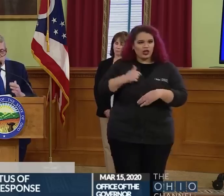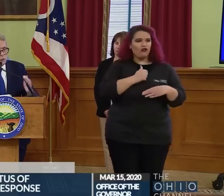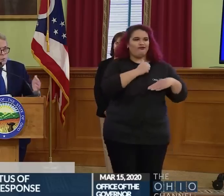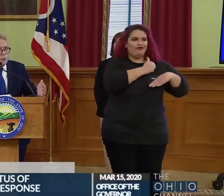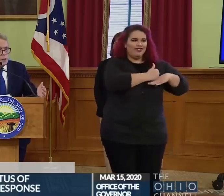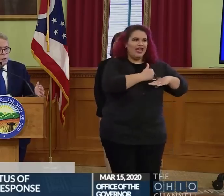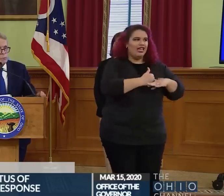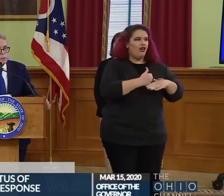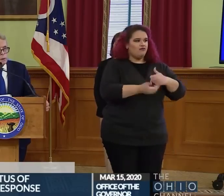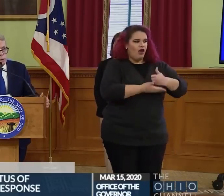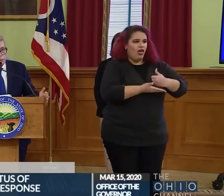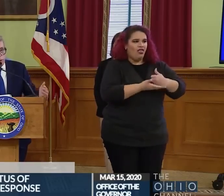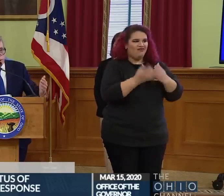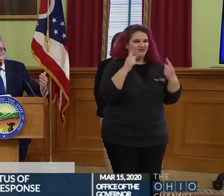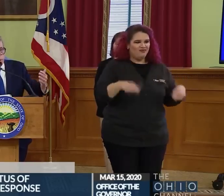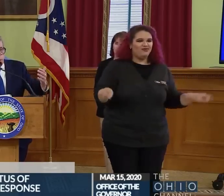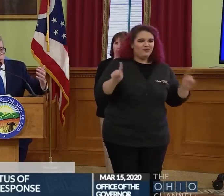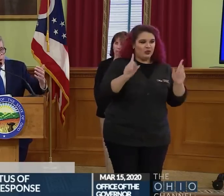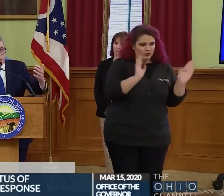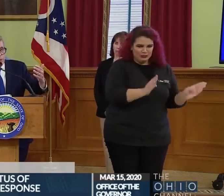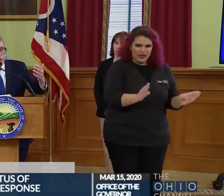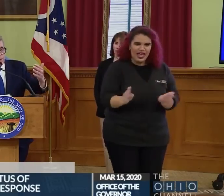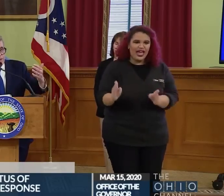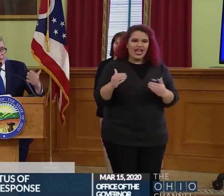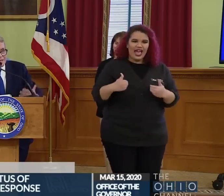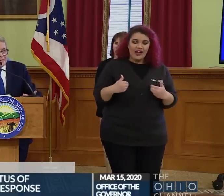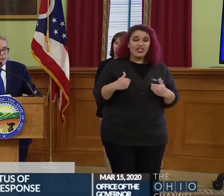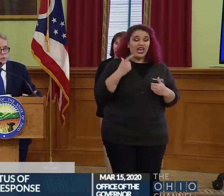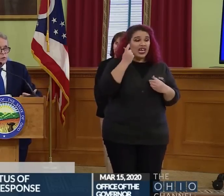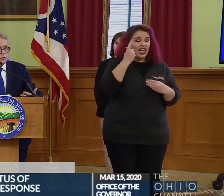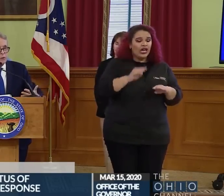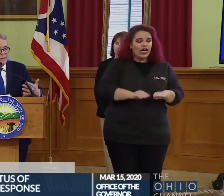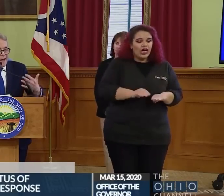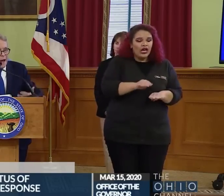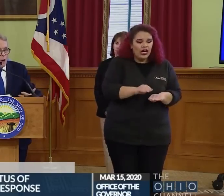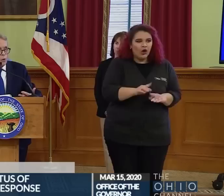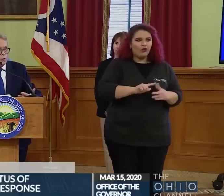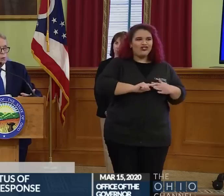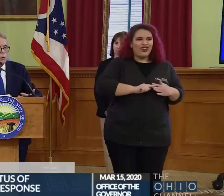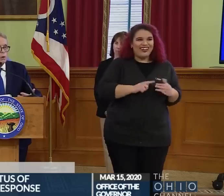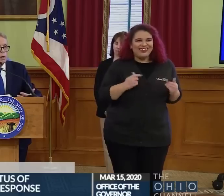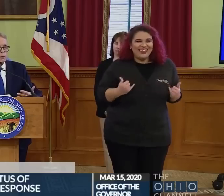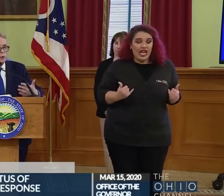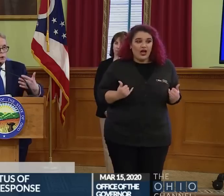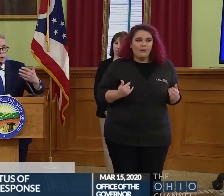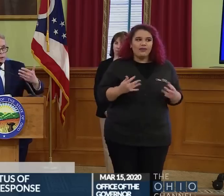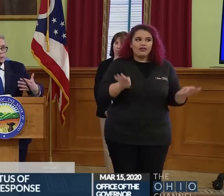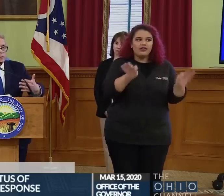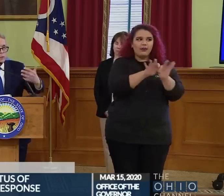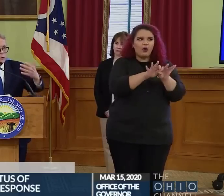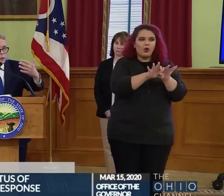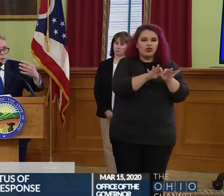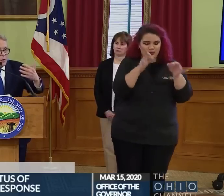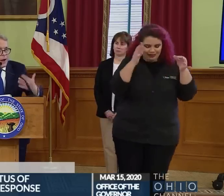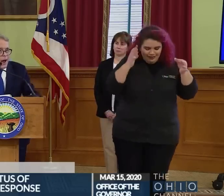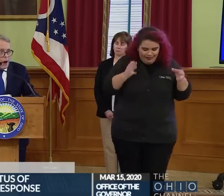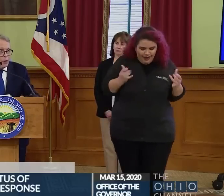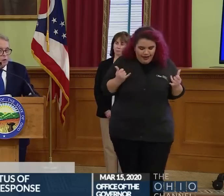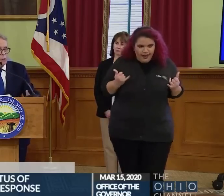This is just the beginning, but we have to make these decisions now. If we don't make these